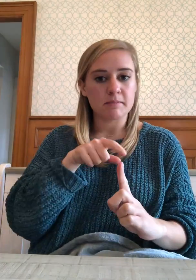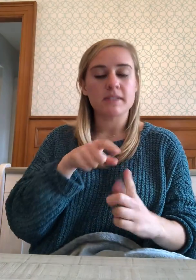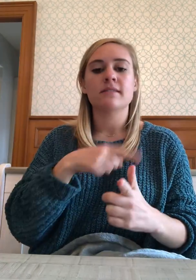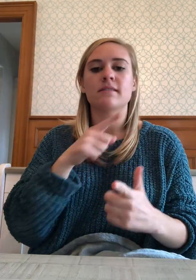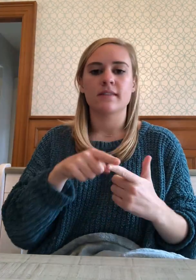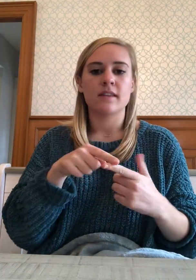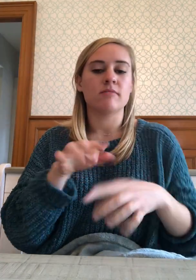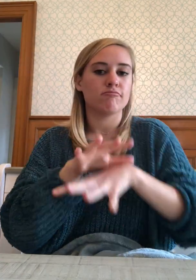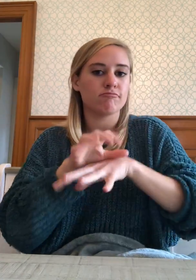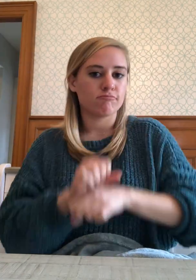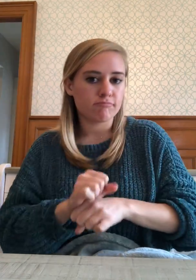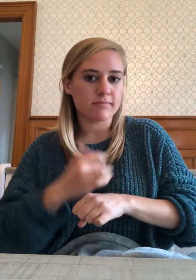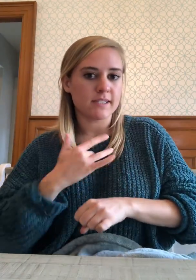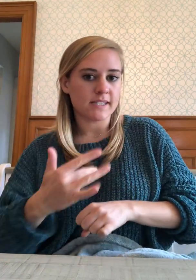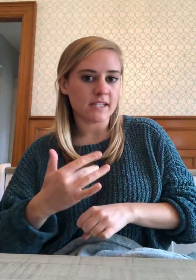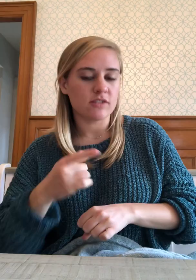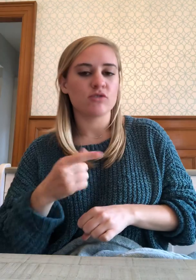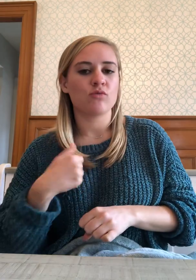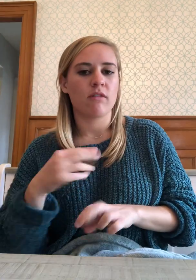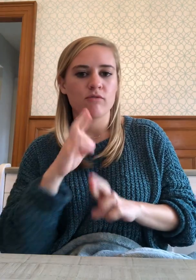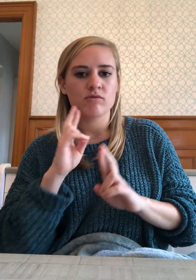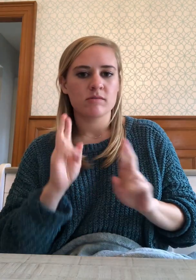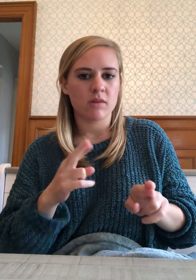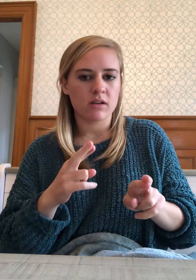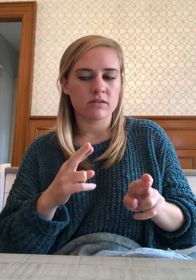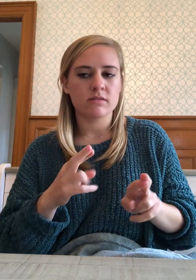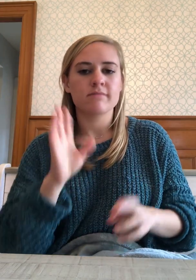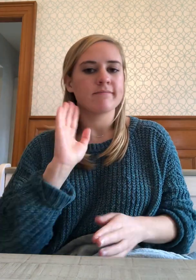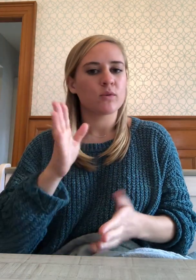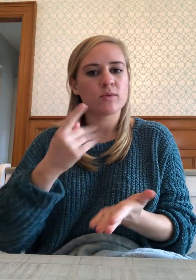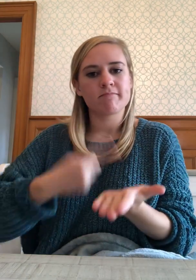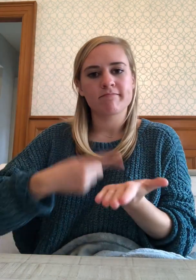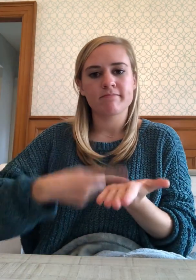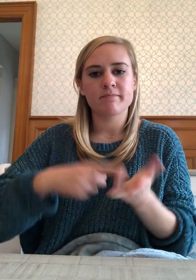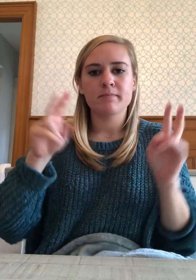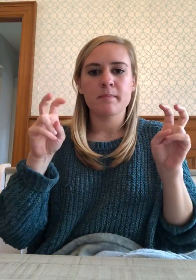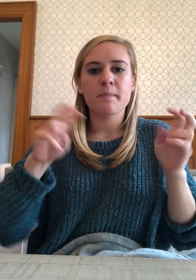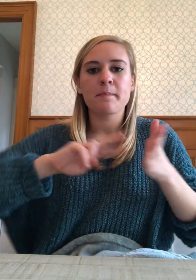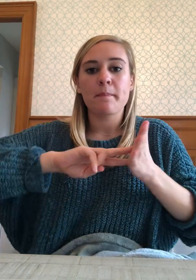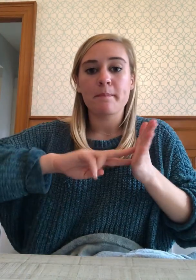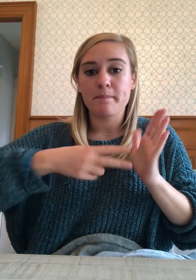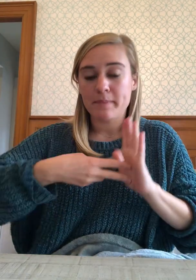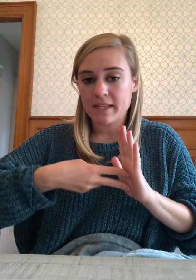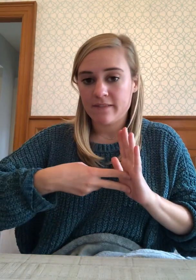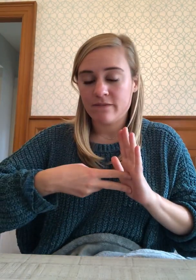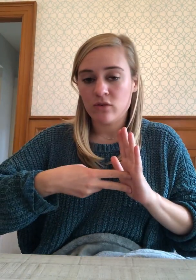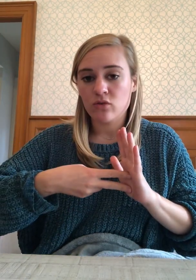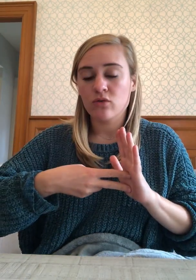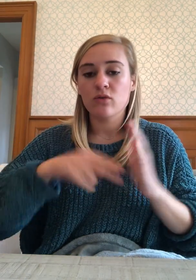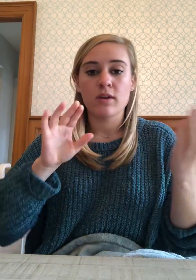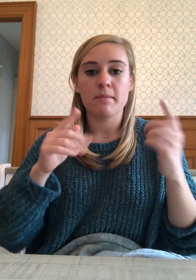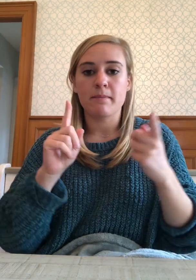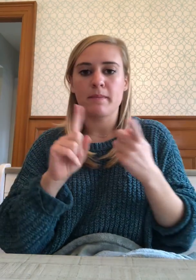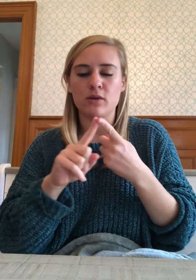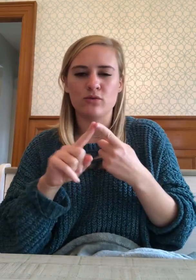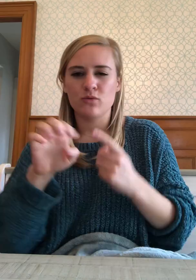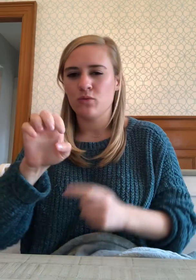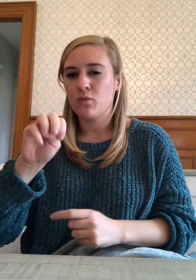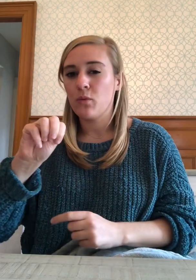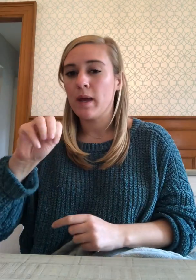response. We're going to talk about meaningful habits and empty habits. Meaningful